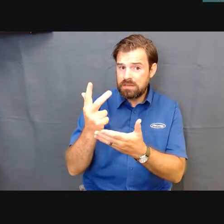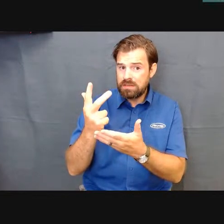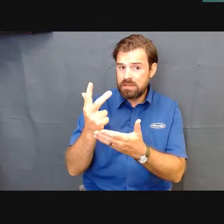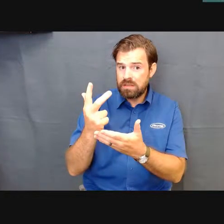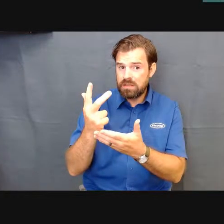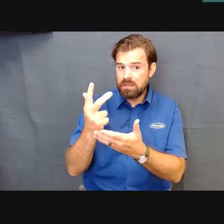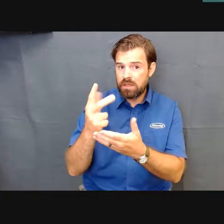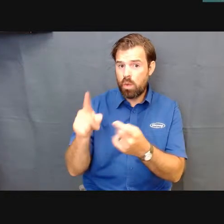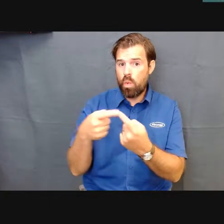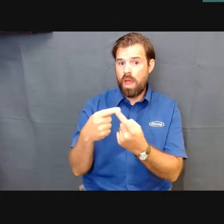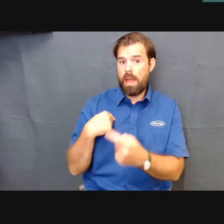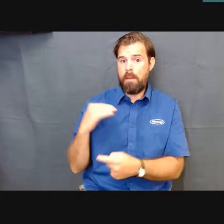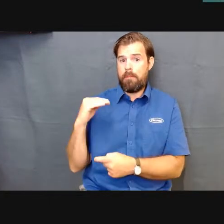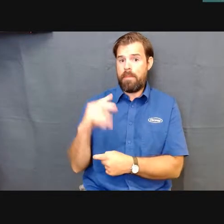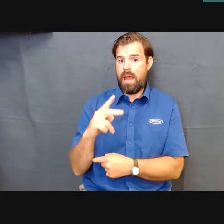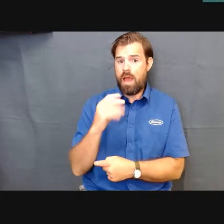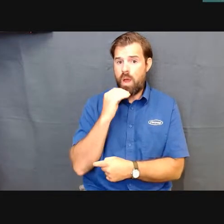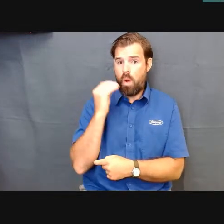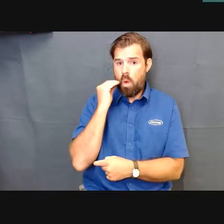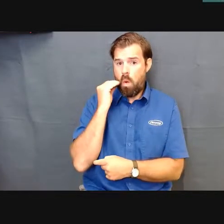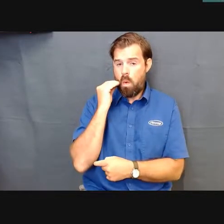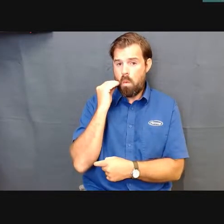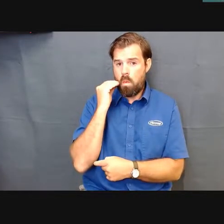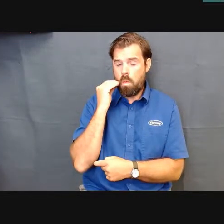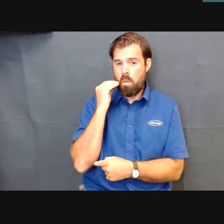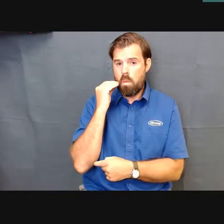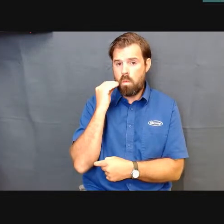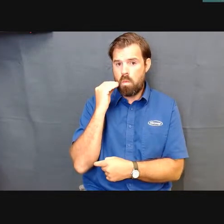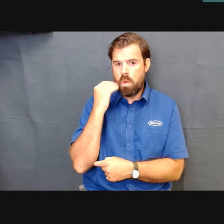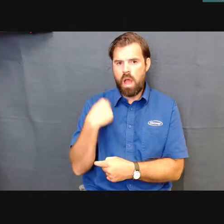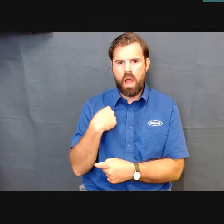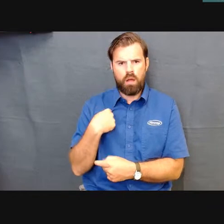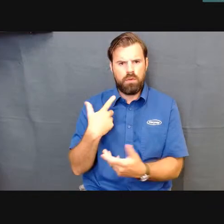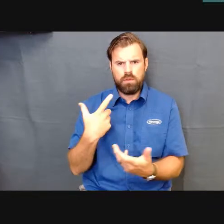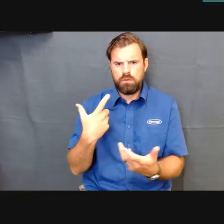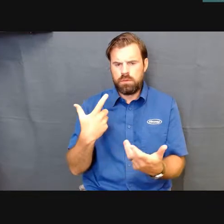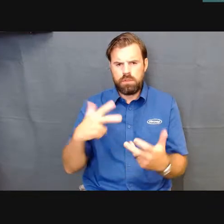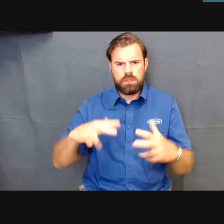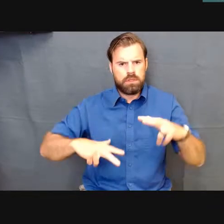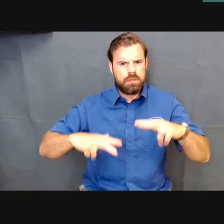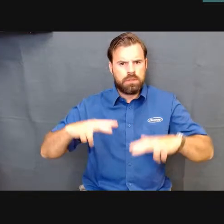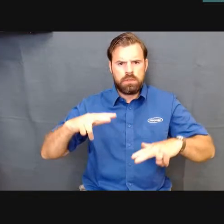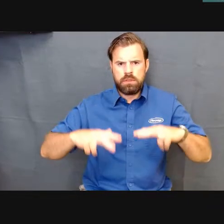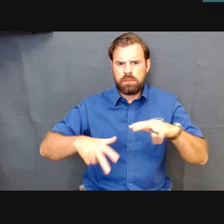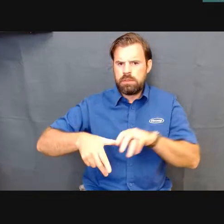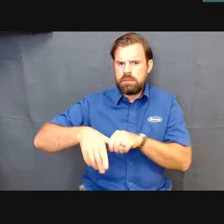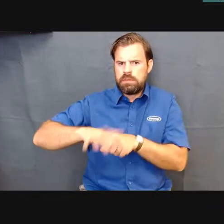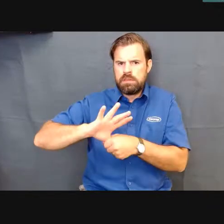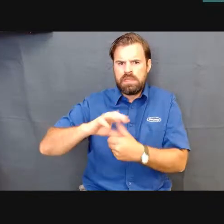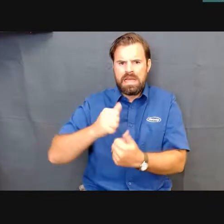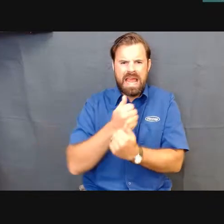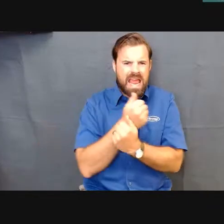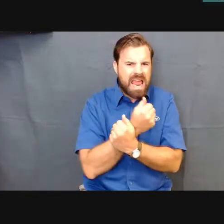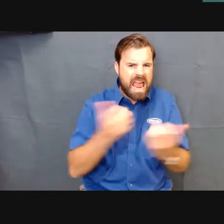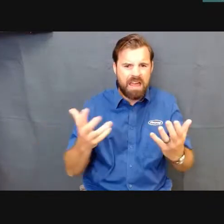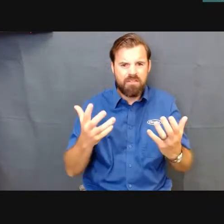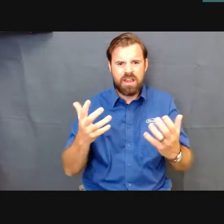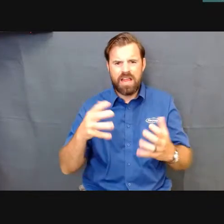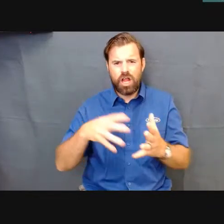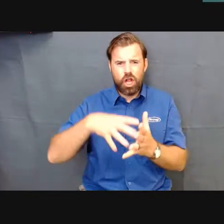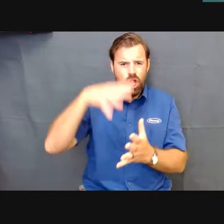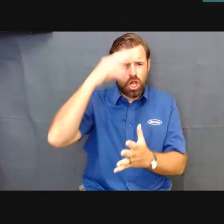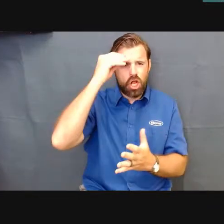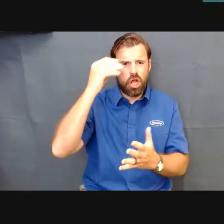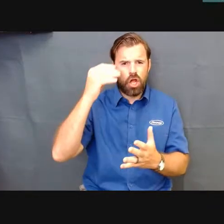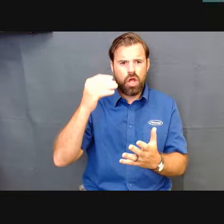So when I came home now, I had to learn everything all over.